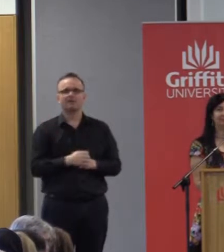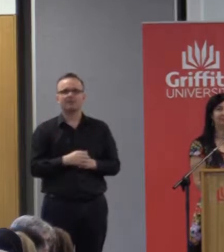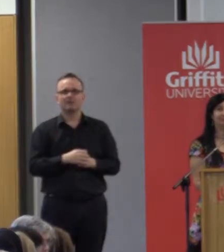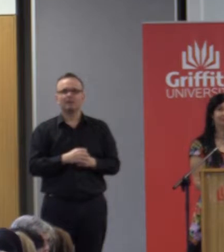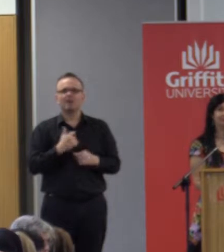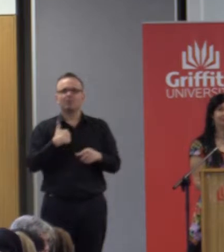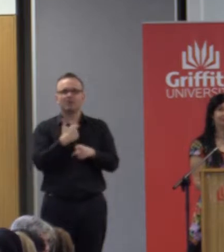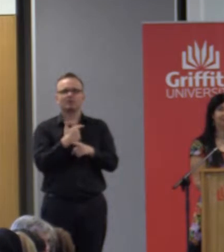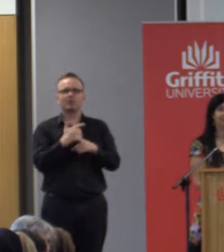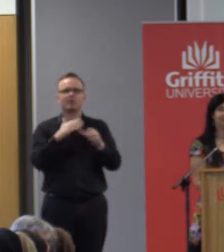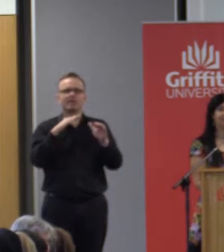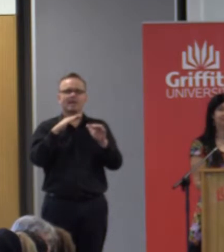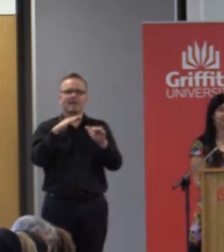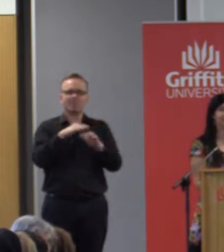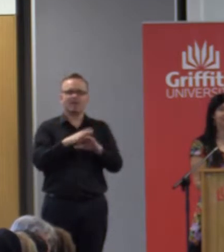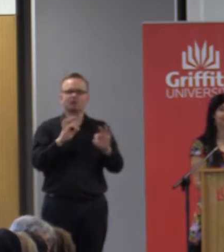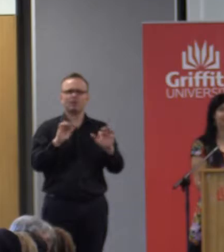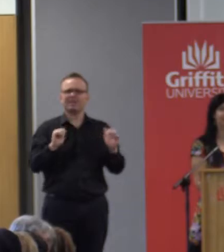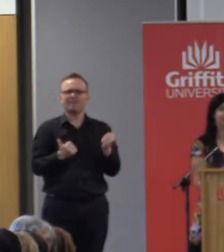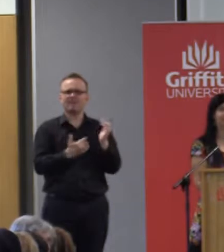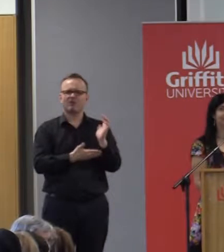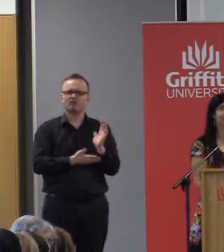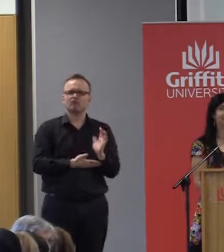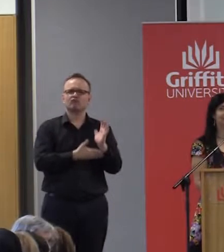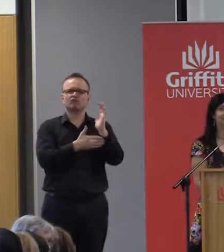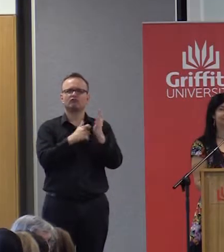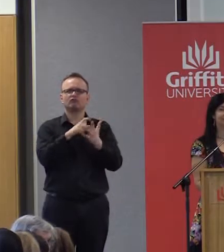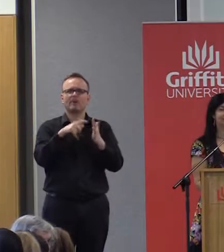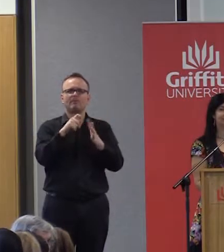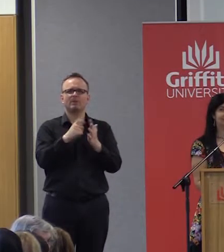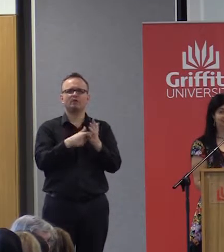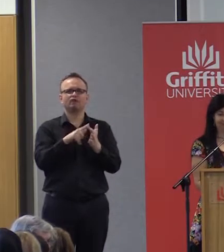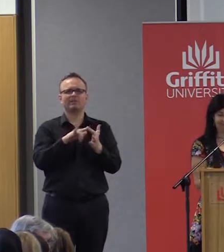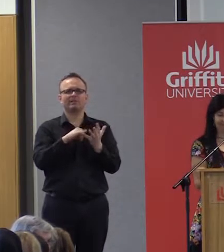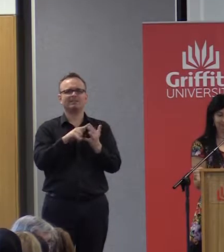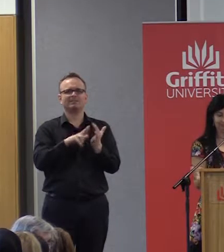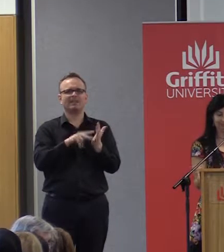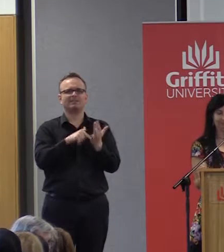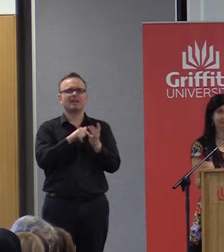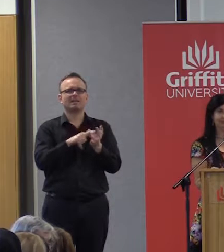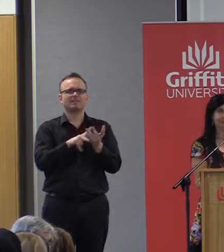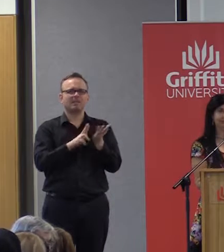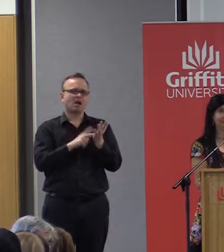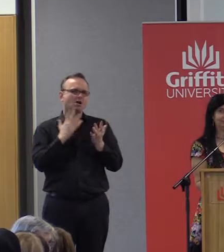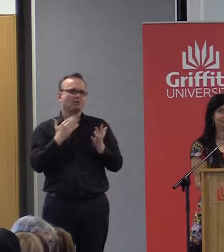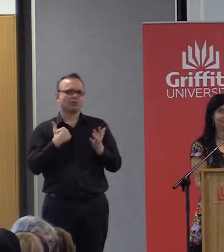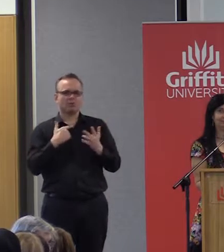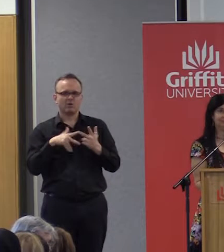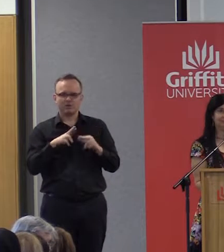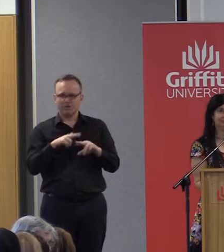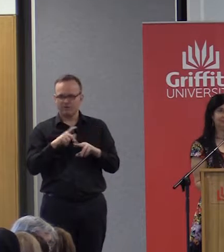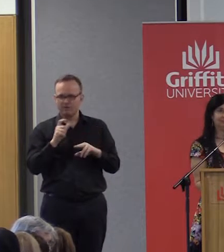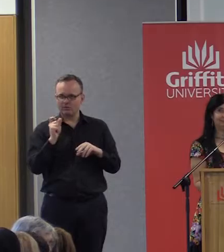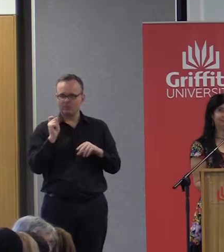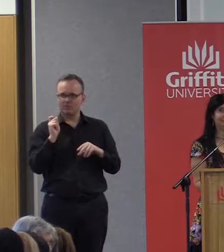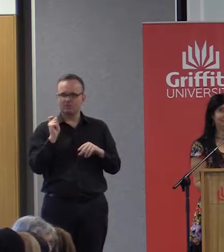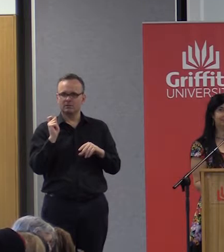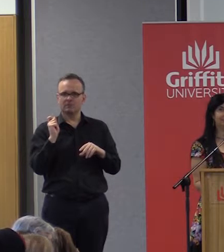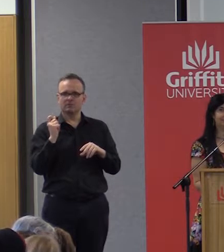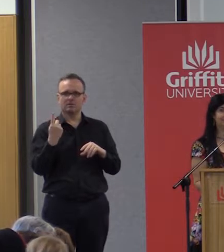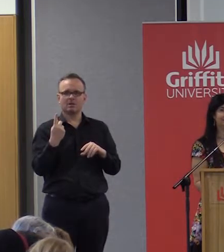are talking about underrepresentation, and I don't know how you see the stigma component on accessing